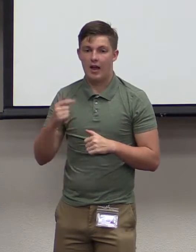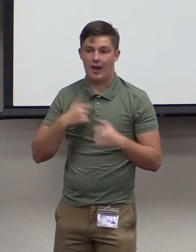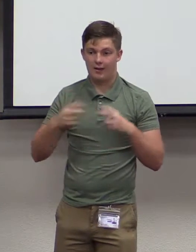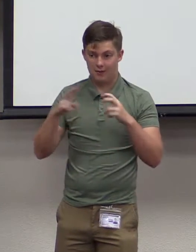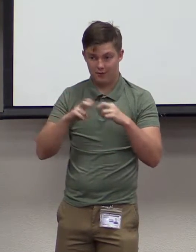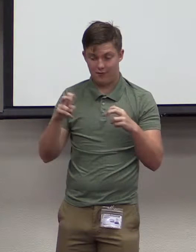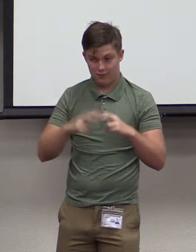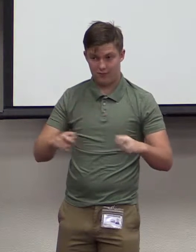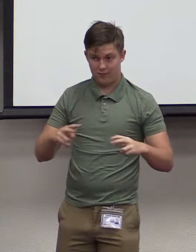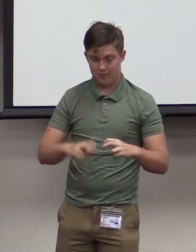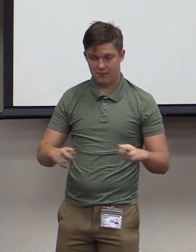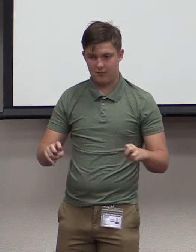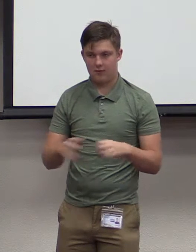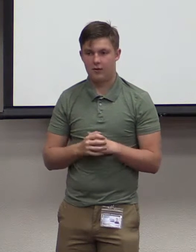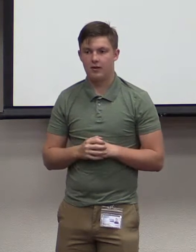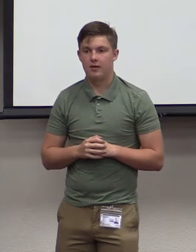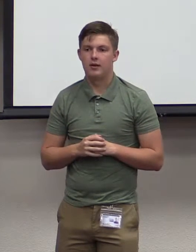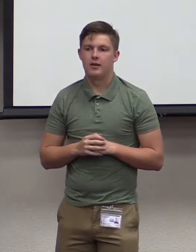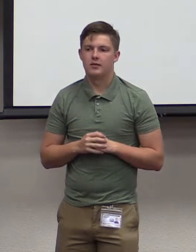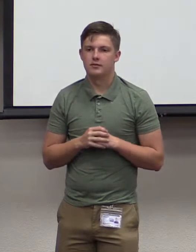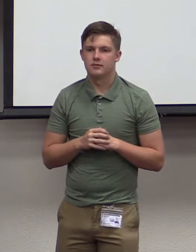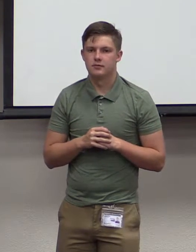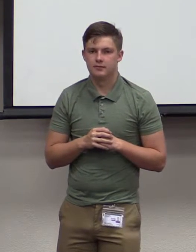research in it.